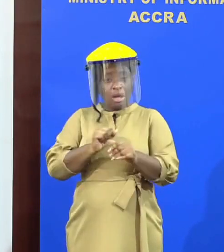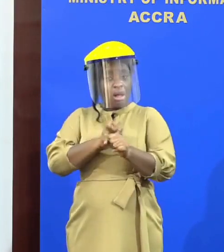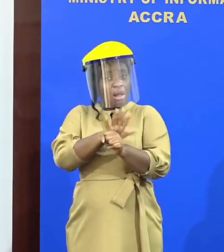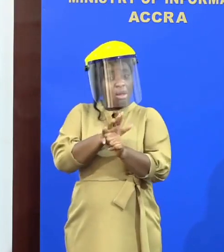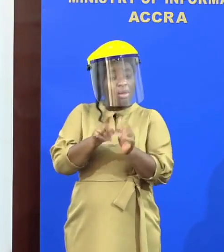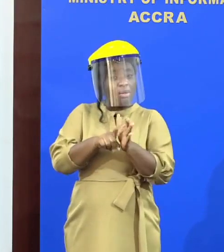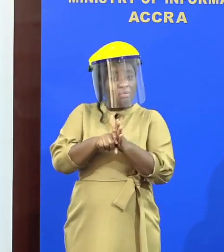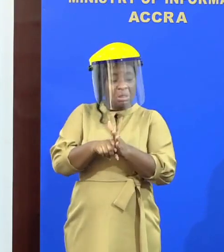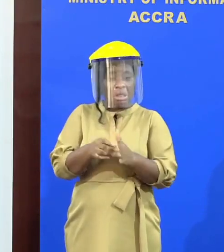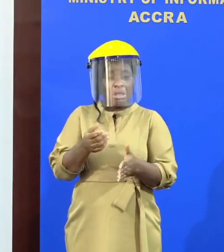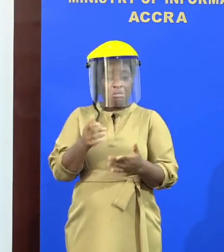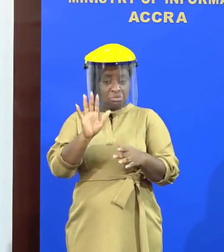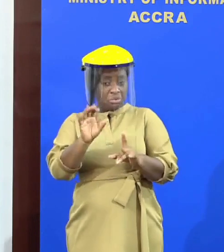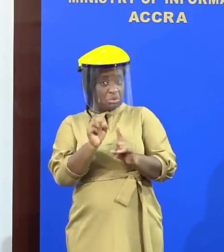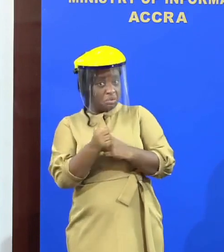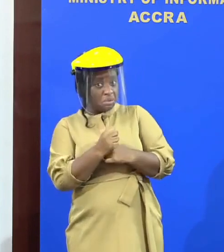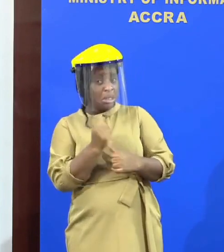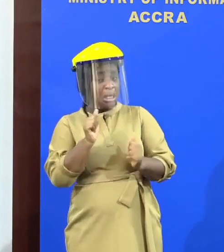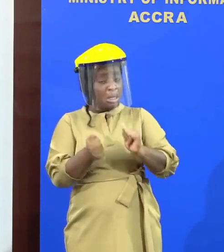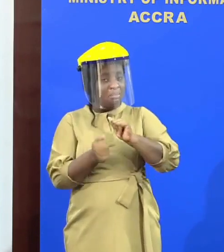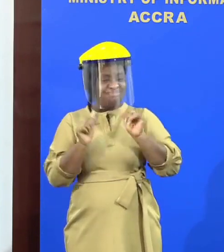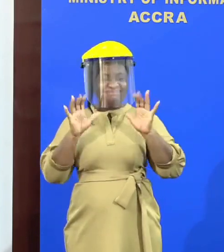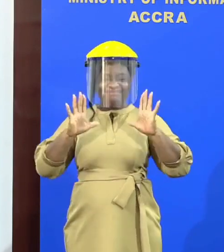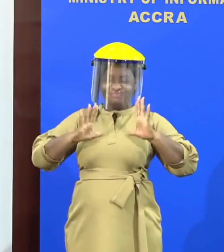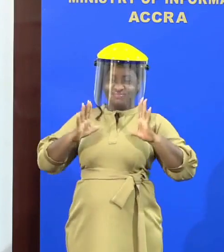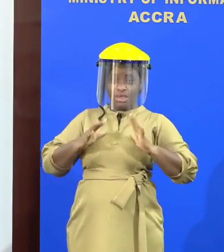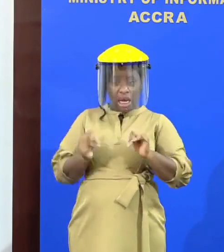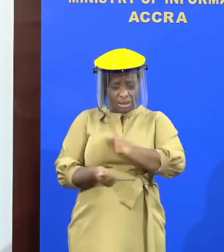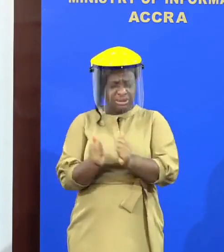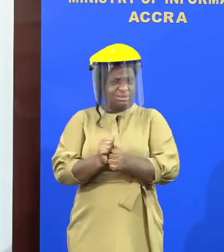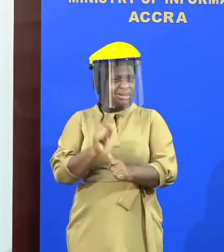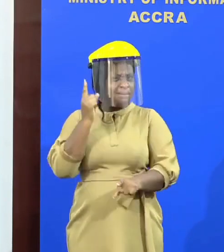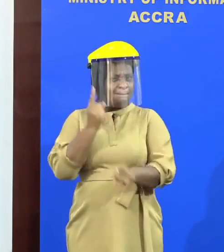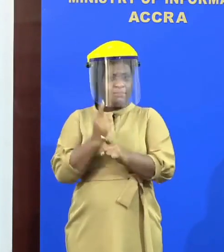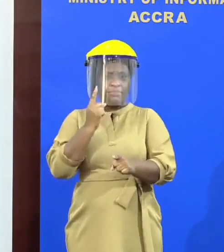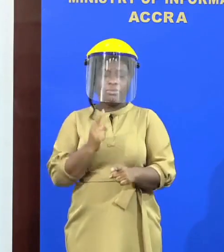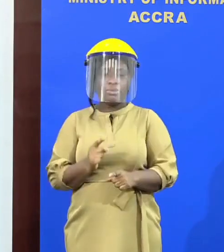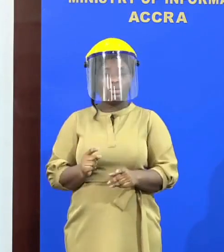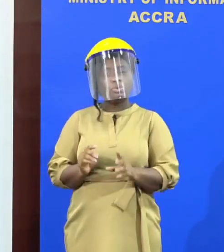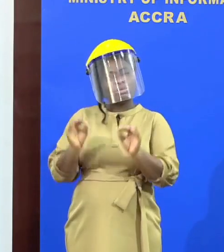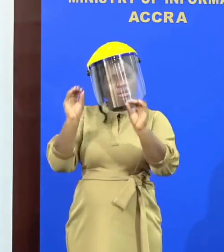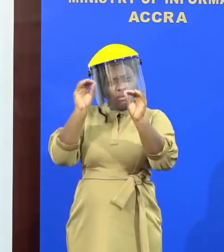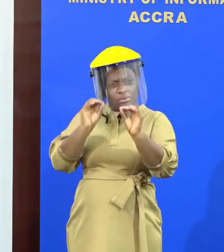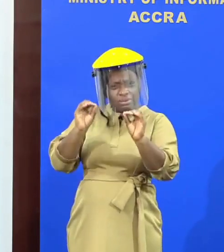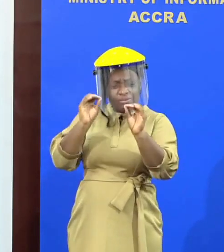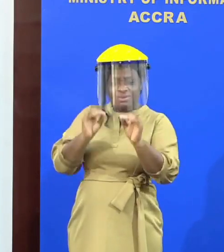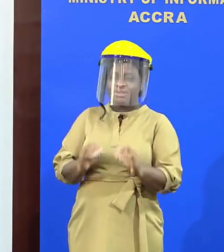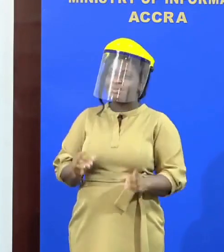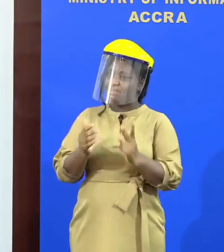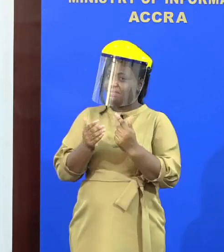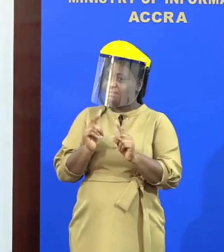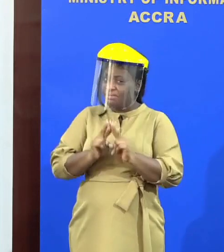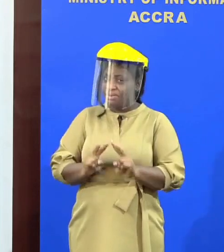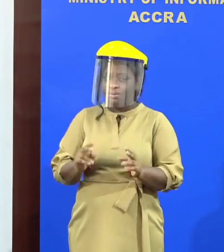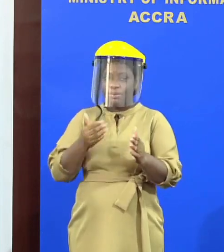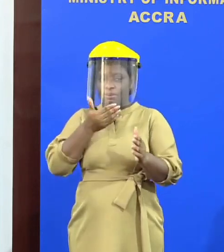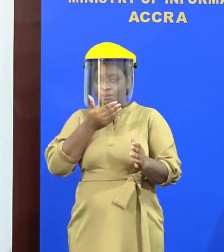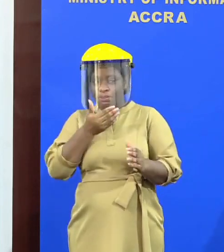situation can be stable. You can change in the next 1 hour. And so observation extremely important, that you seek